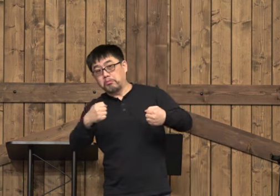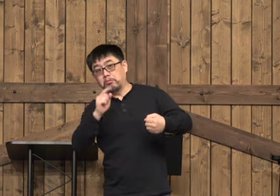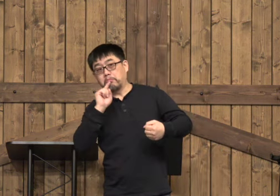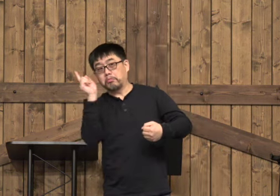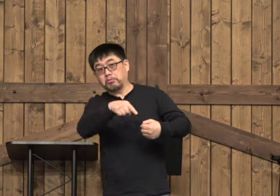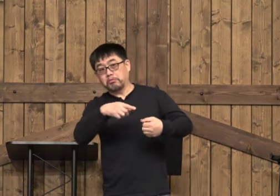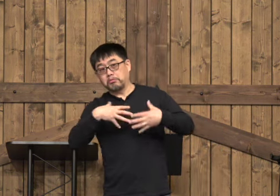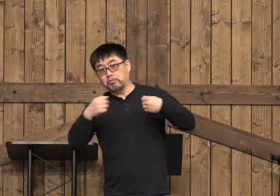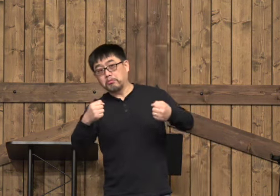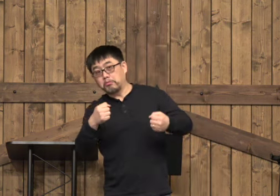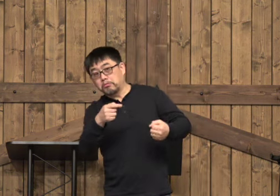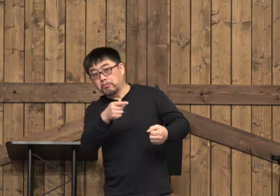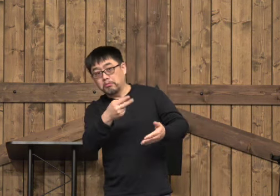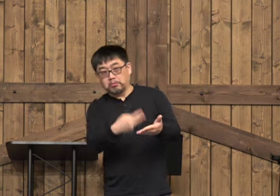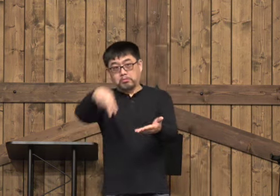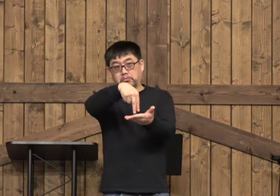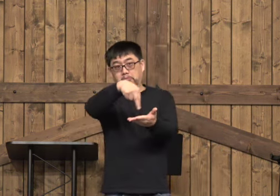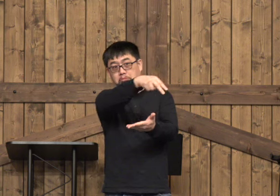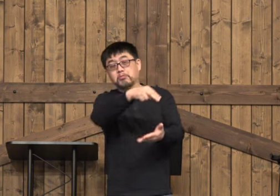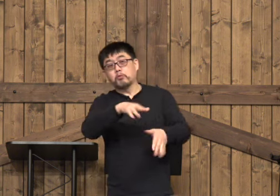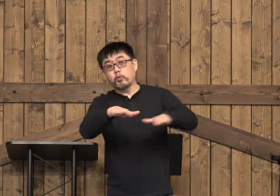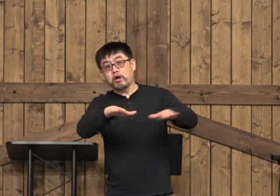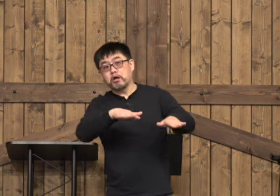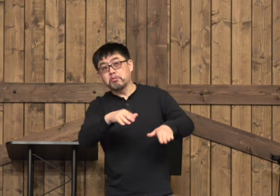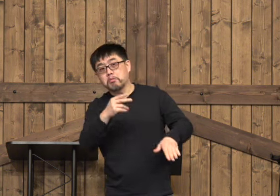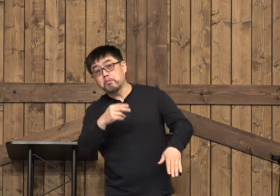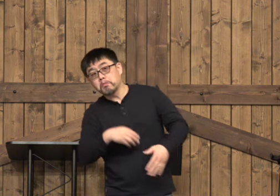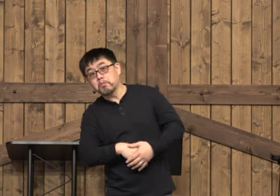People thought Jesus could just come in. And he would be able to walk out.